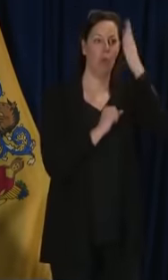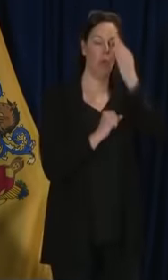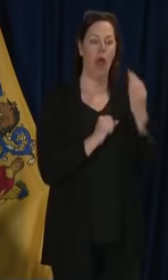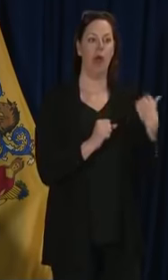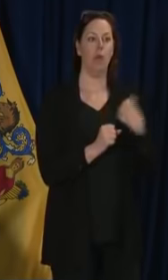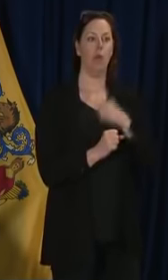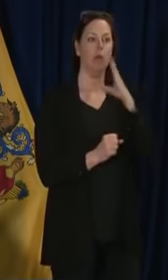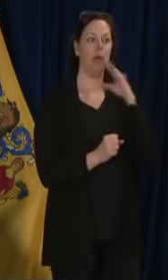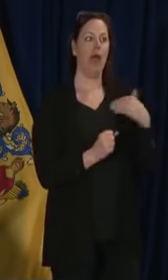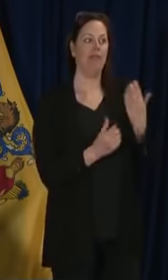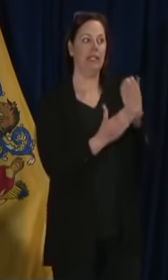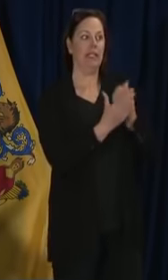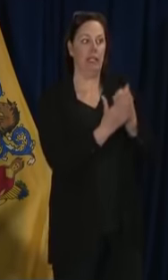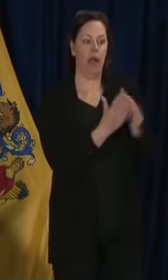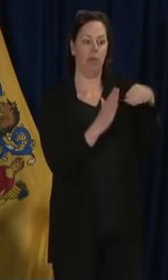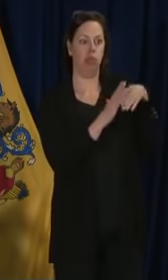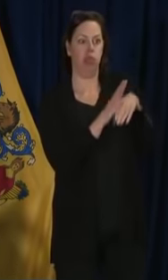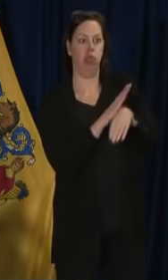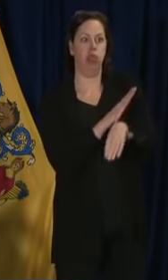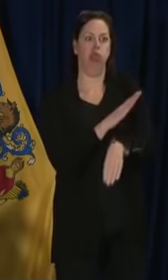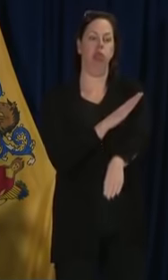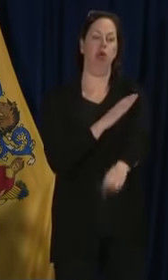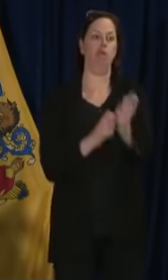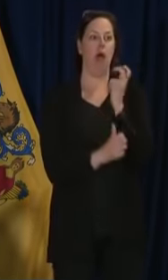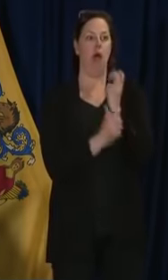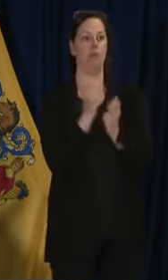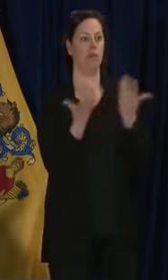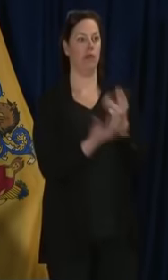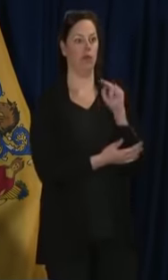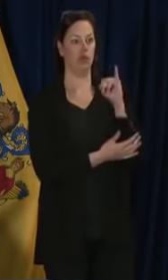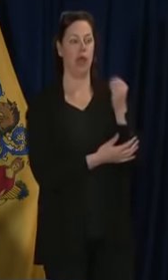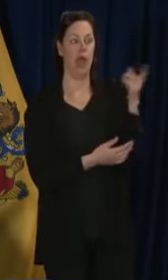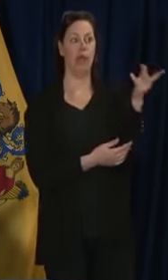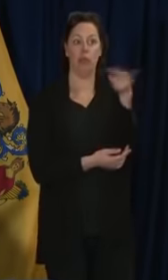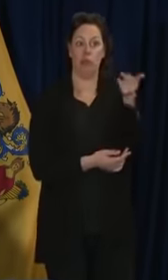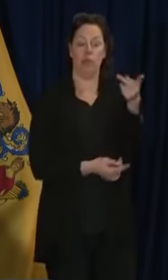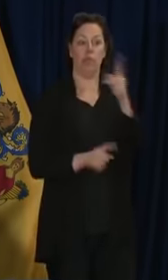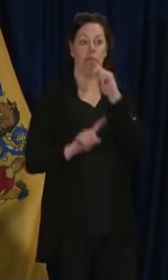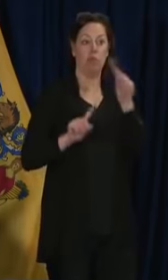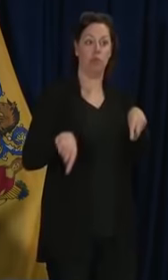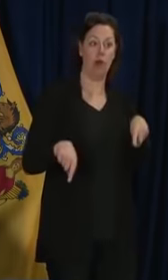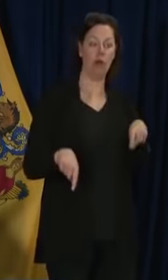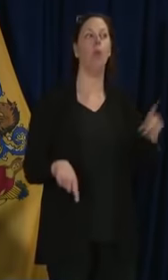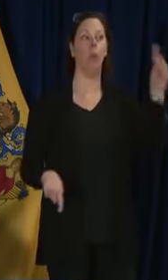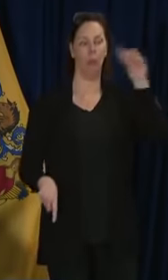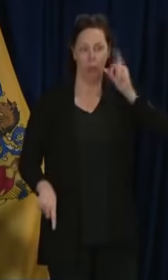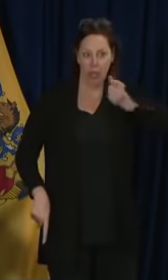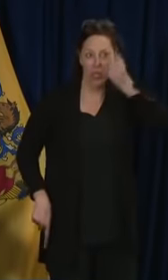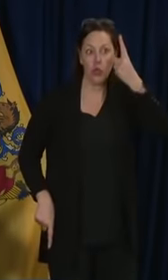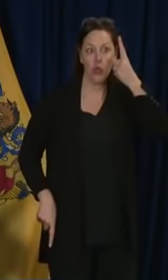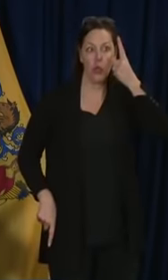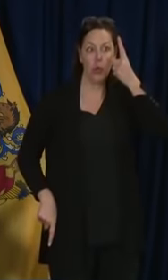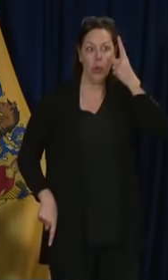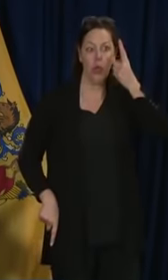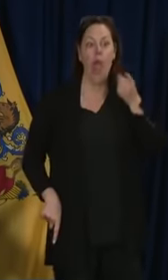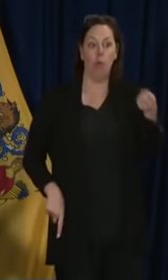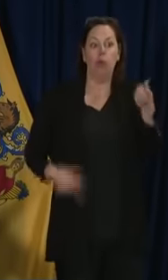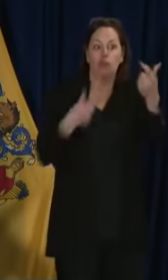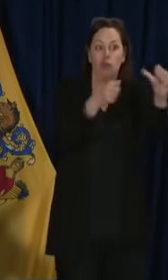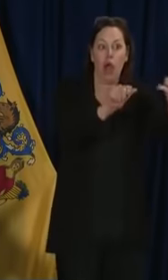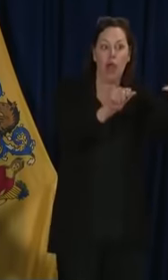economic impact. The answer, as I heard it, was, we hear you, we're working on it, you should also be pursuing your